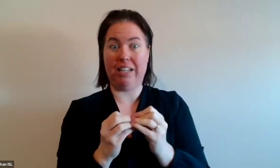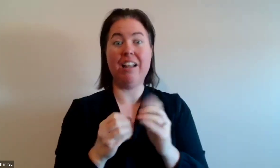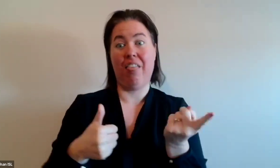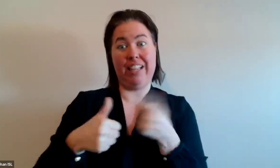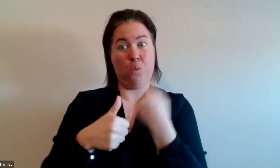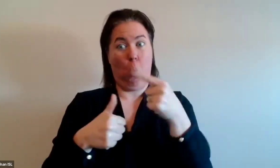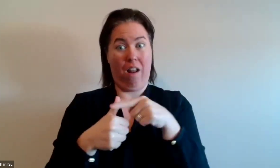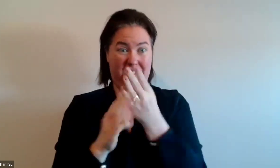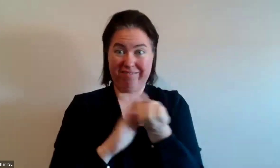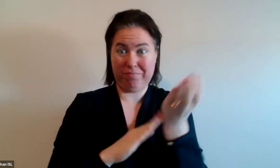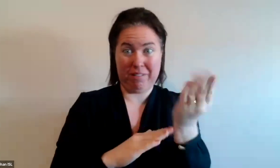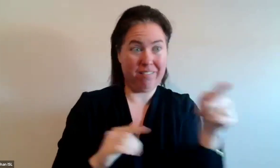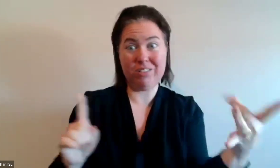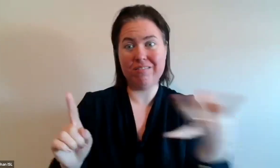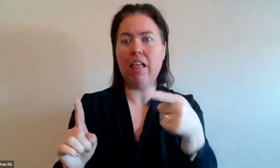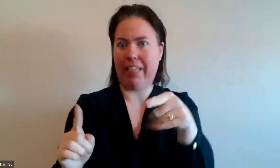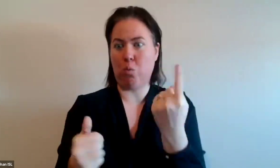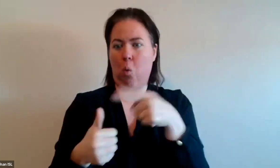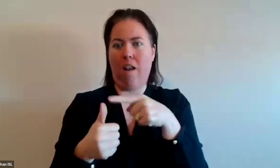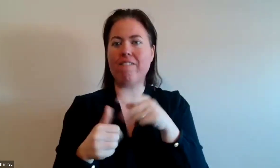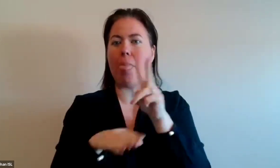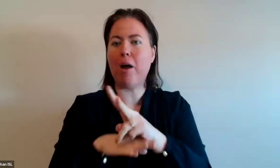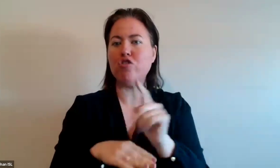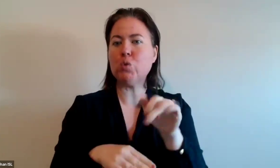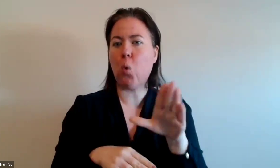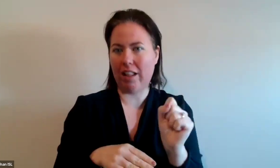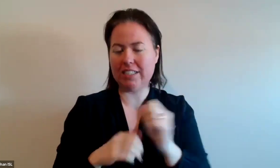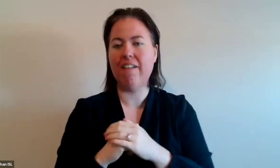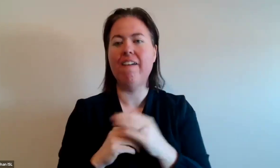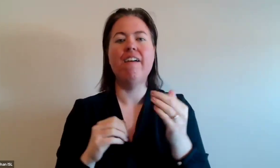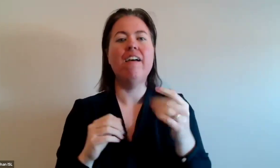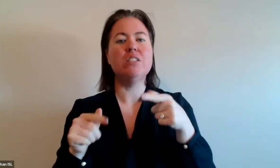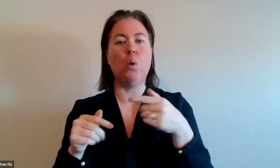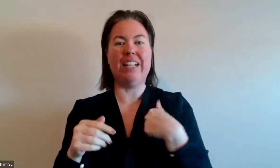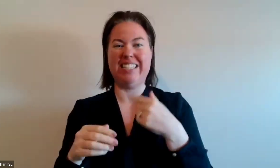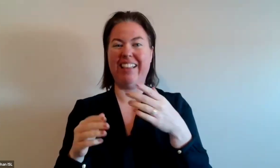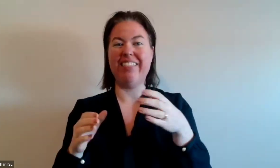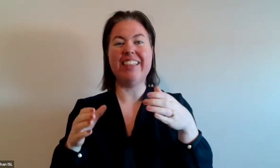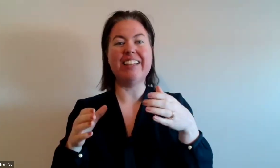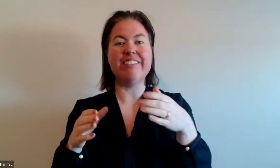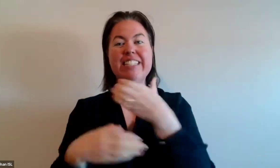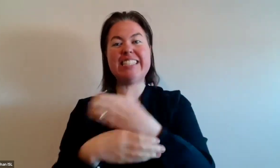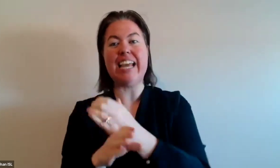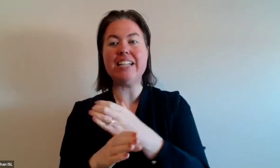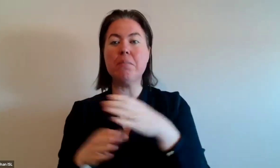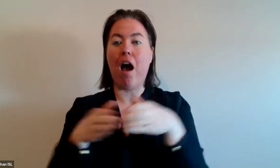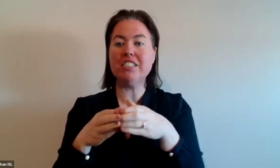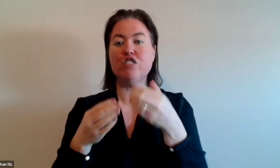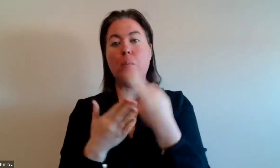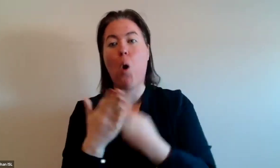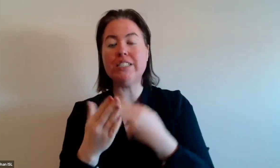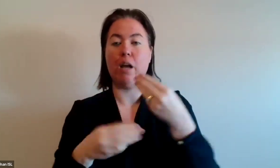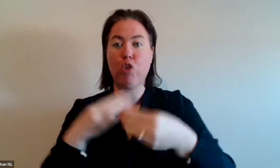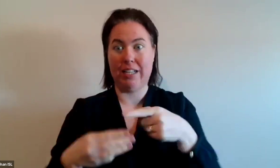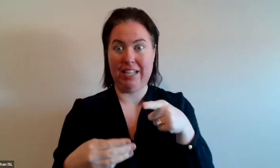6 monitoring tools, the state party reporting process, which the committee has, and it is